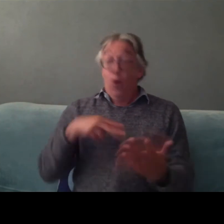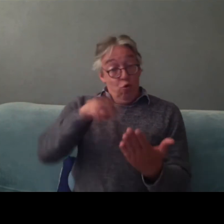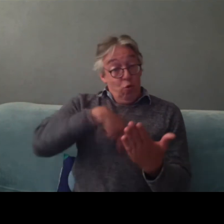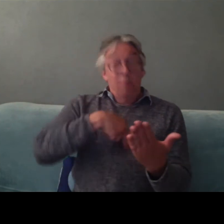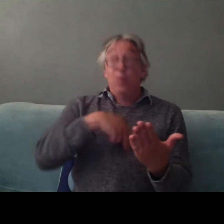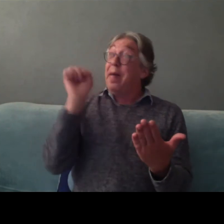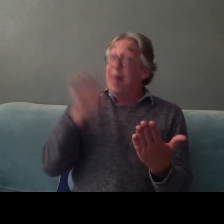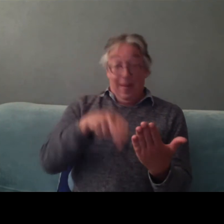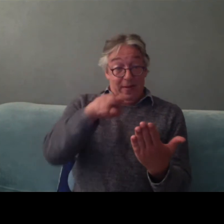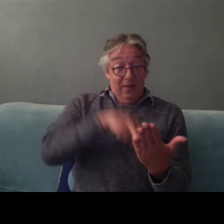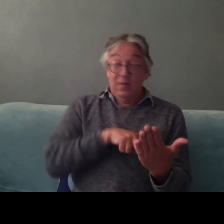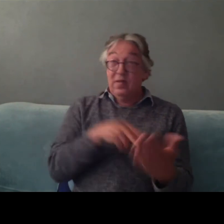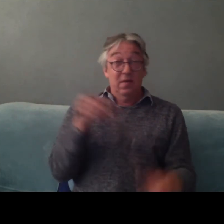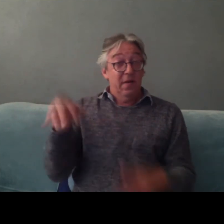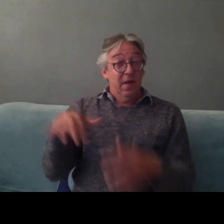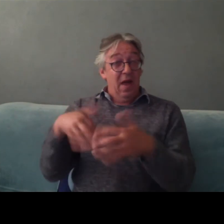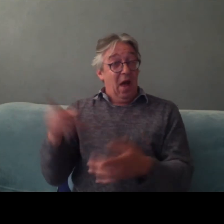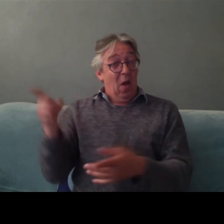good decision about the person.